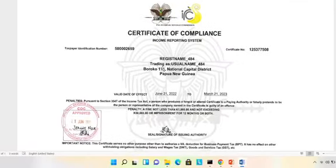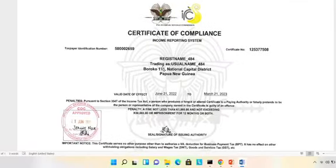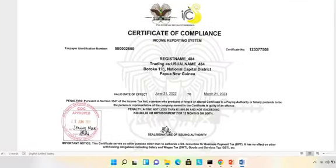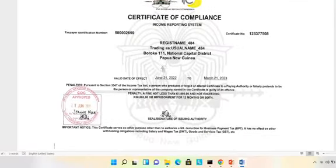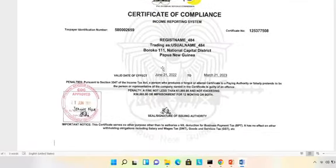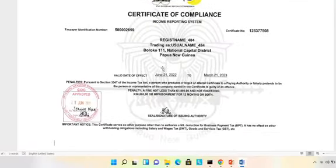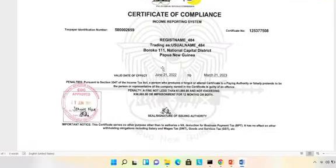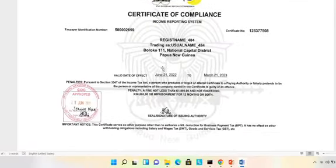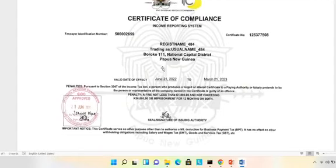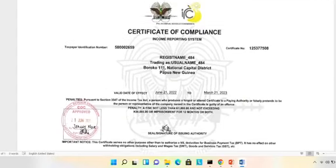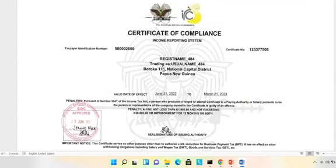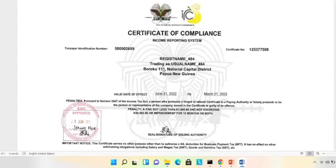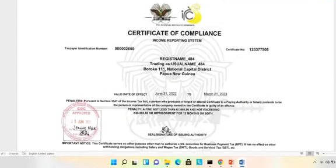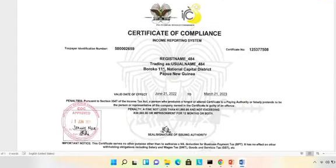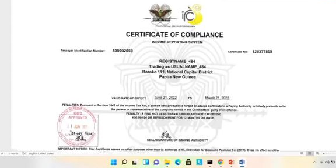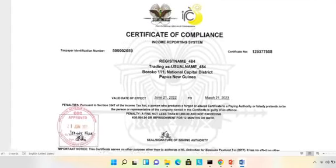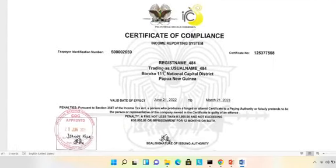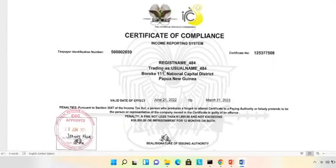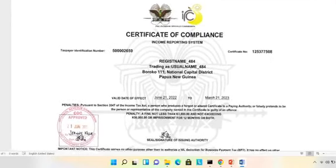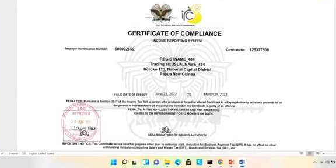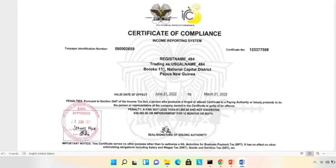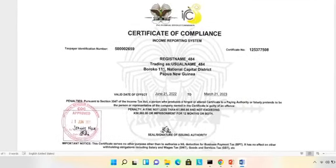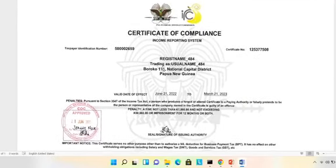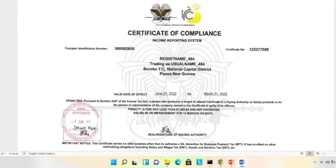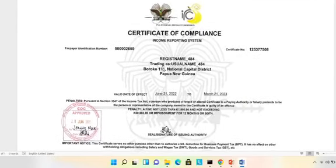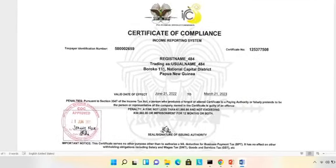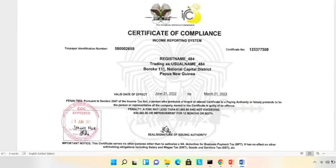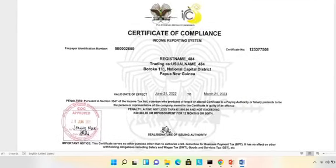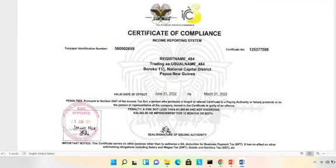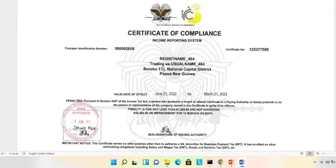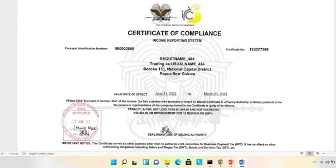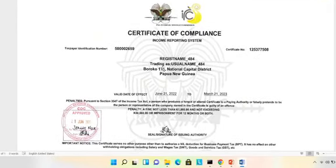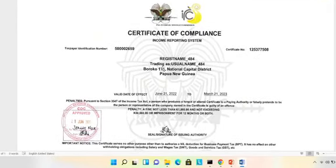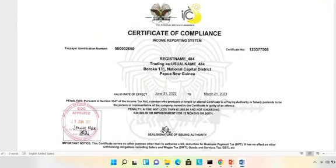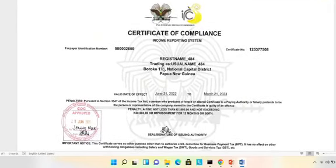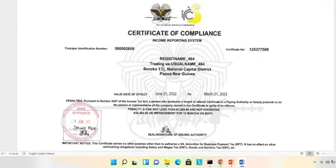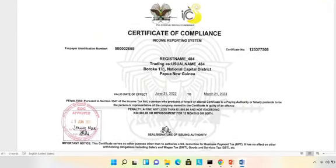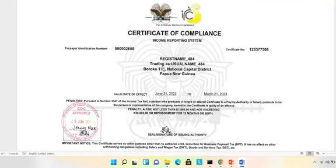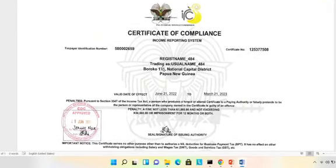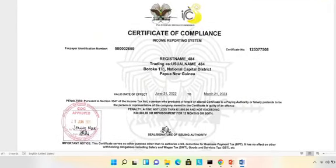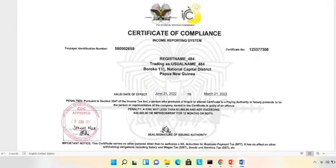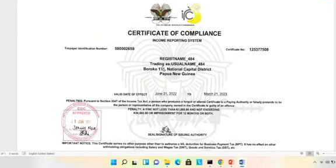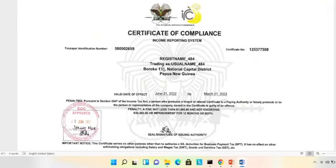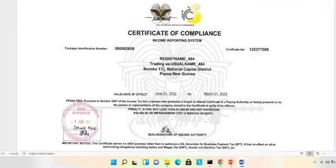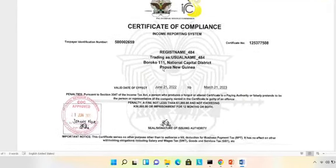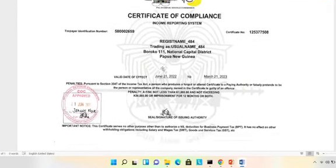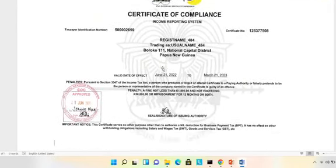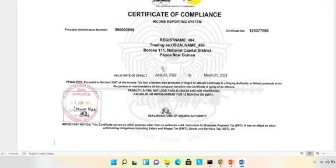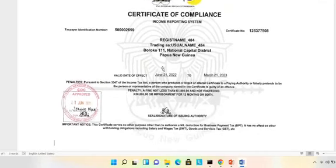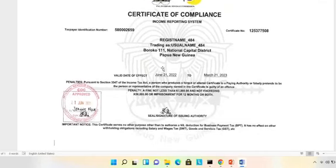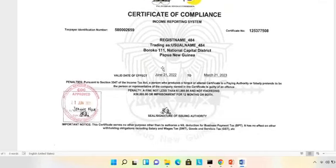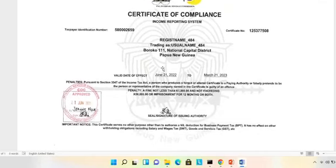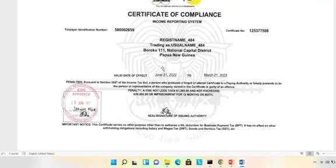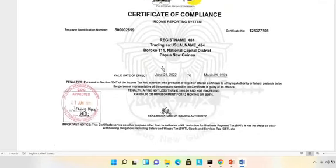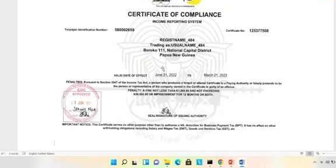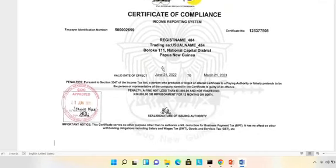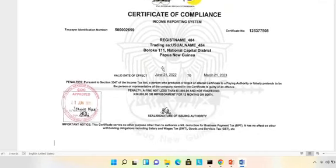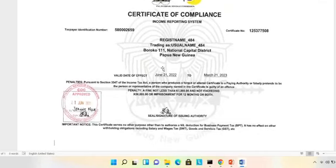Okay, the new version has the crest, the watermark, crest watermark on